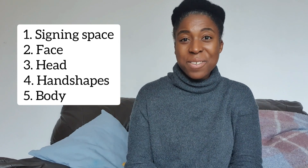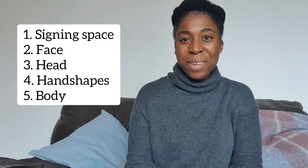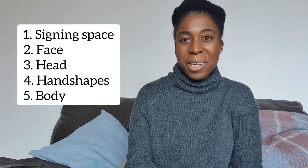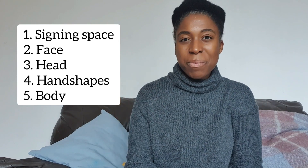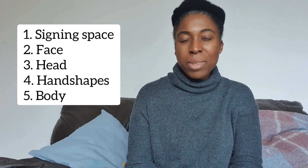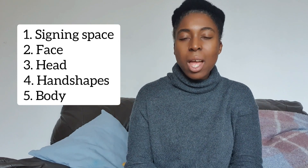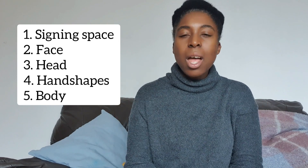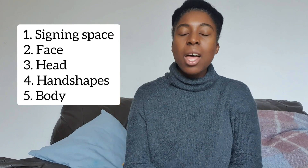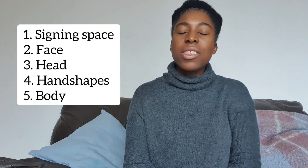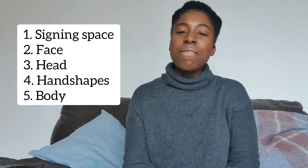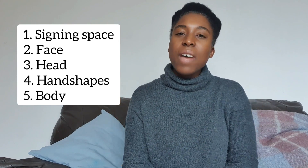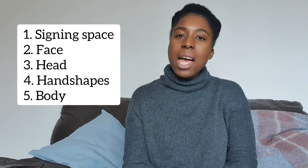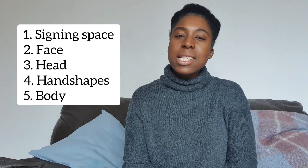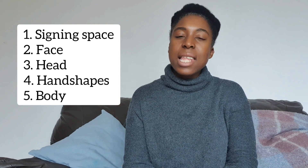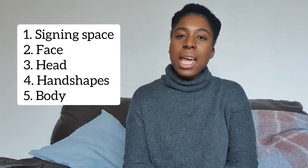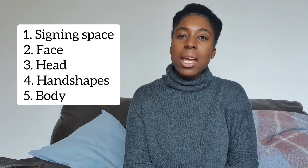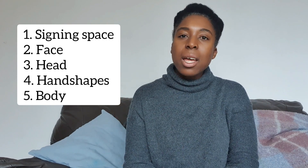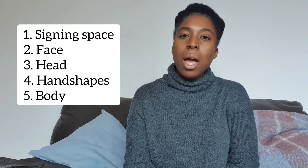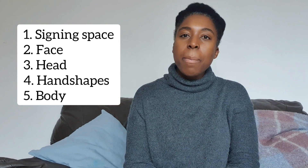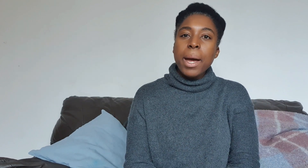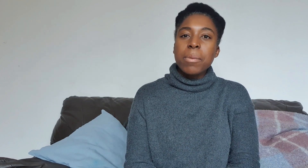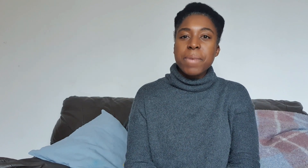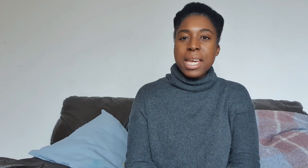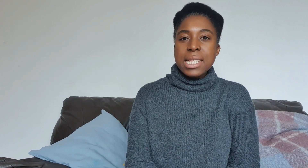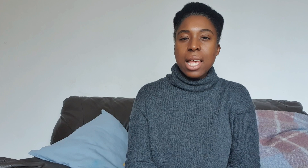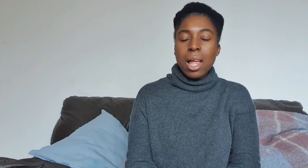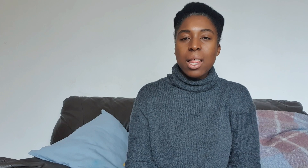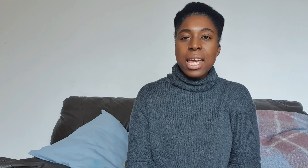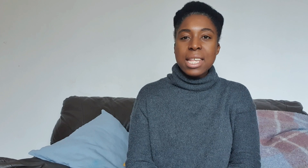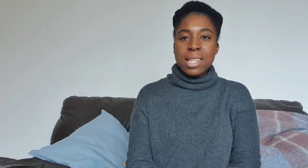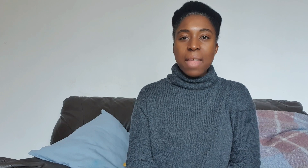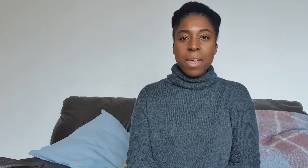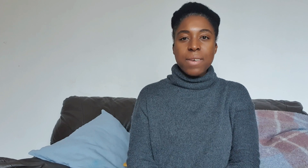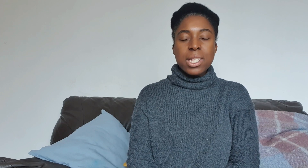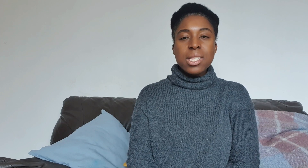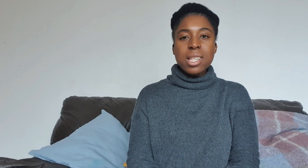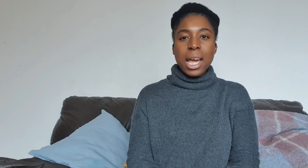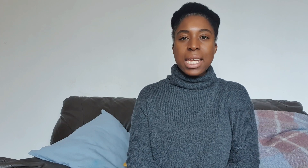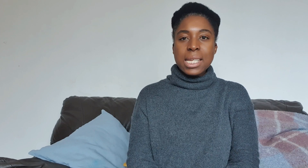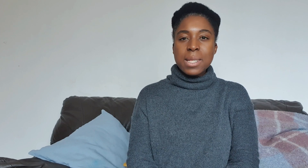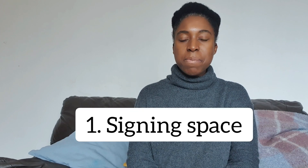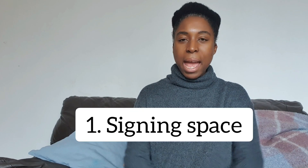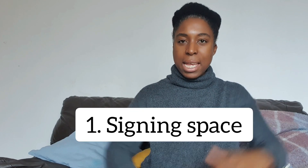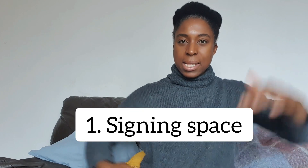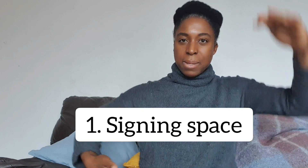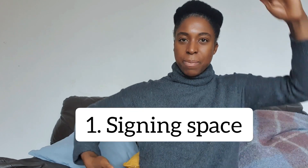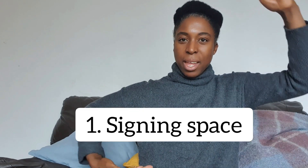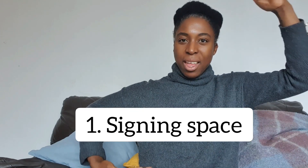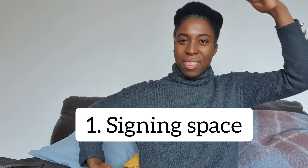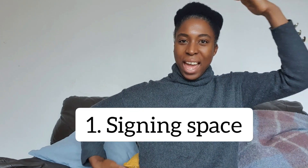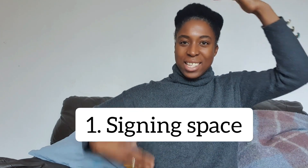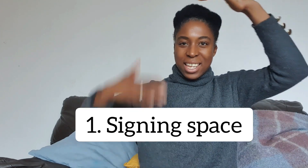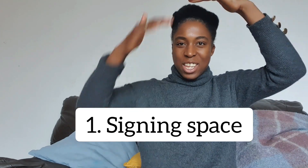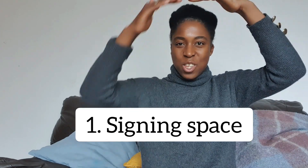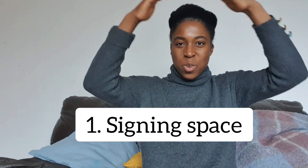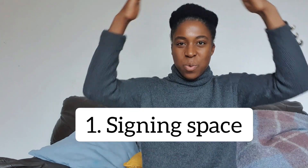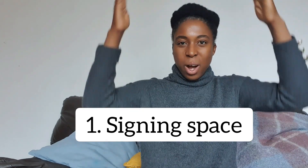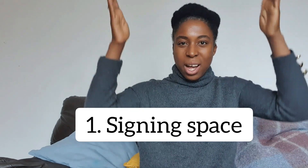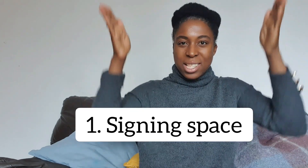it. The first thing about BSL is that there is a signing space that you are